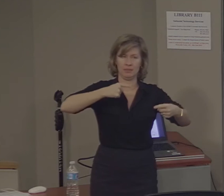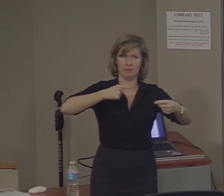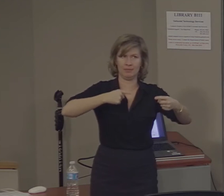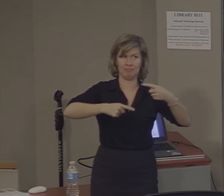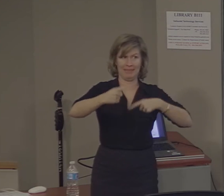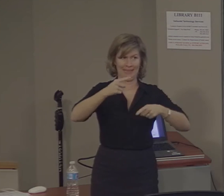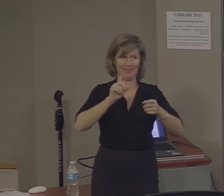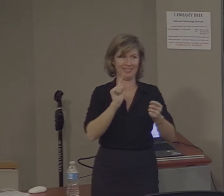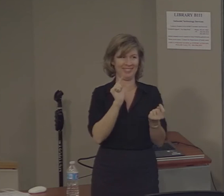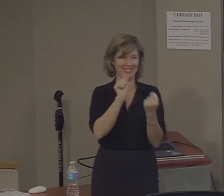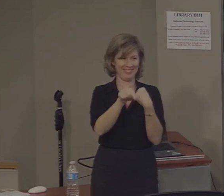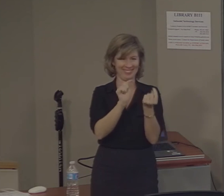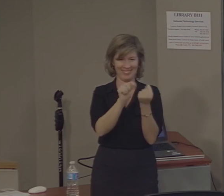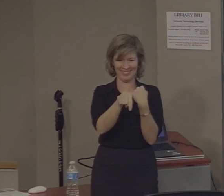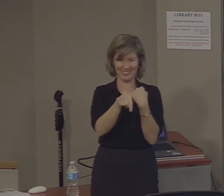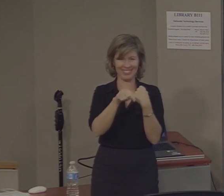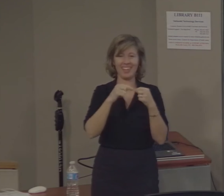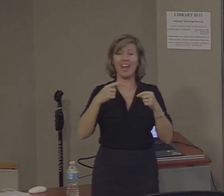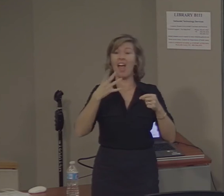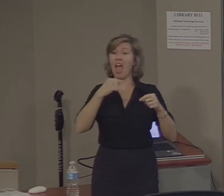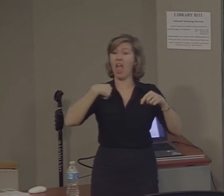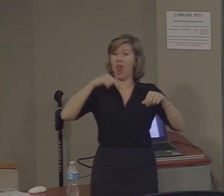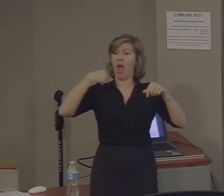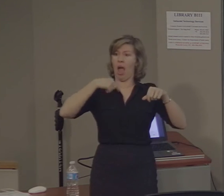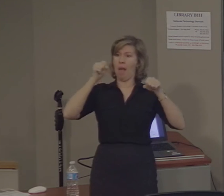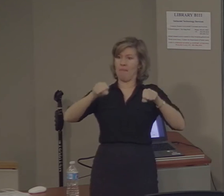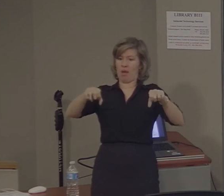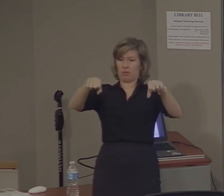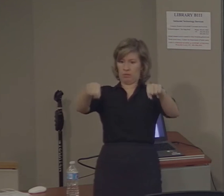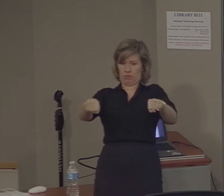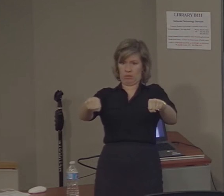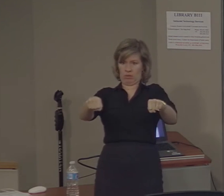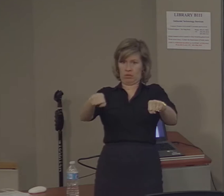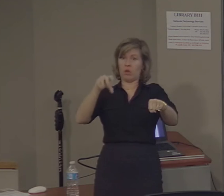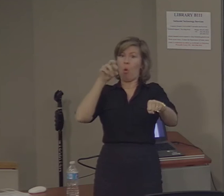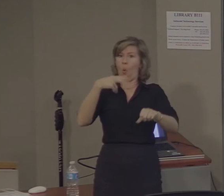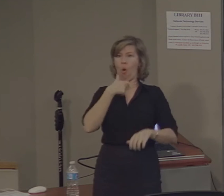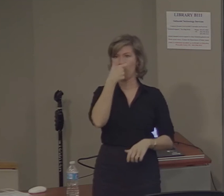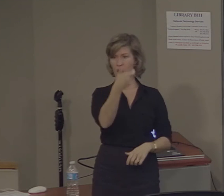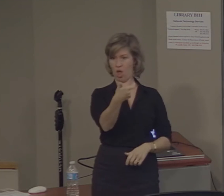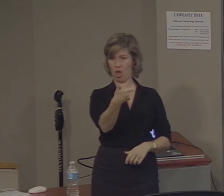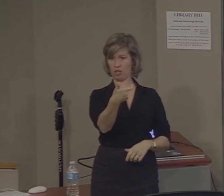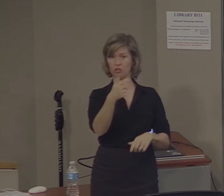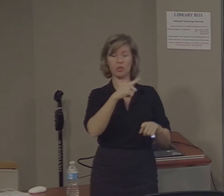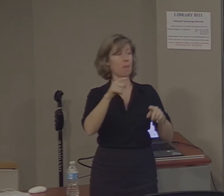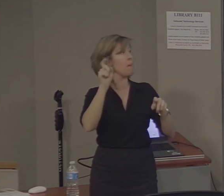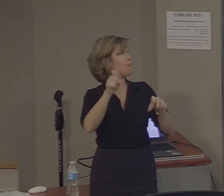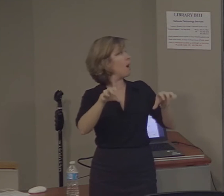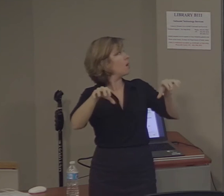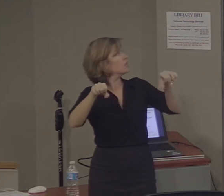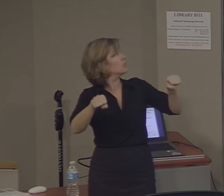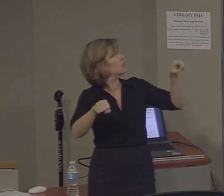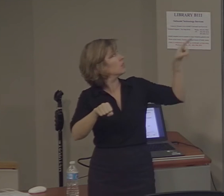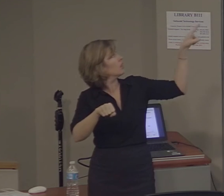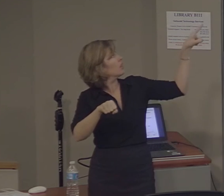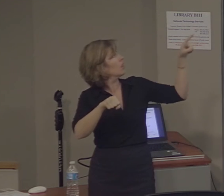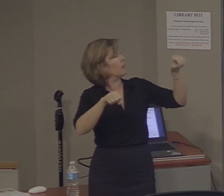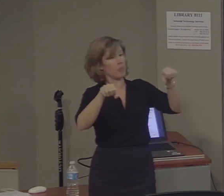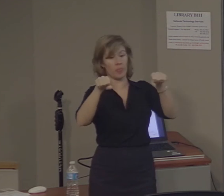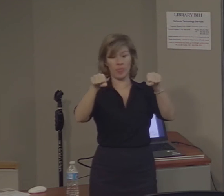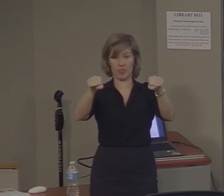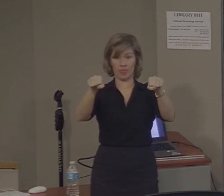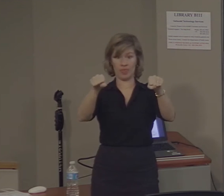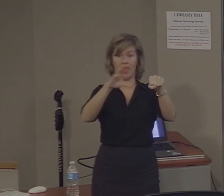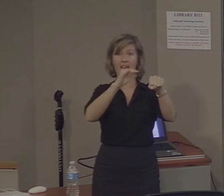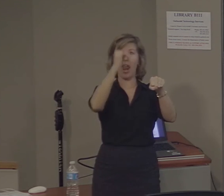you have to hold them so that they track, so that they stay vertical with respect to this line. And it's actually